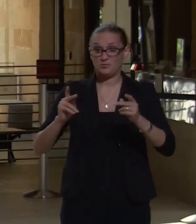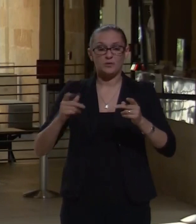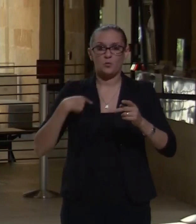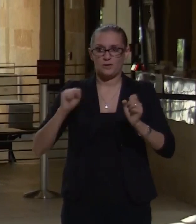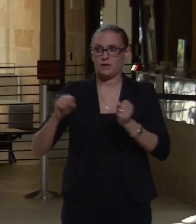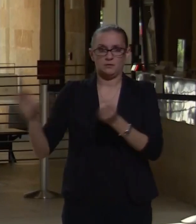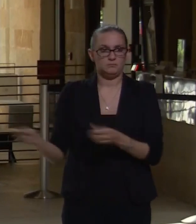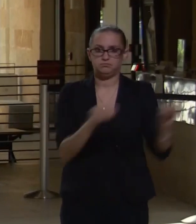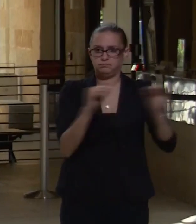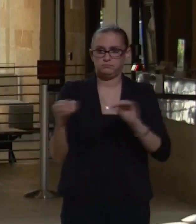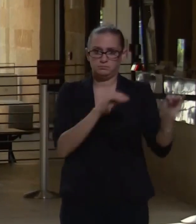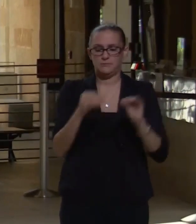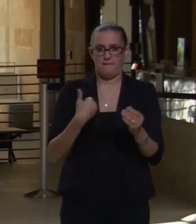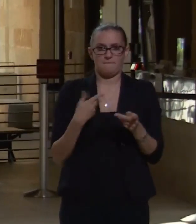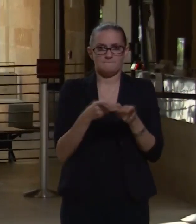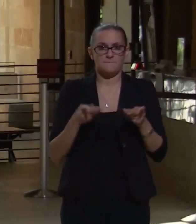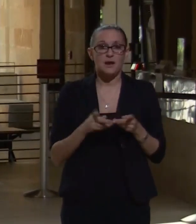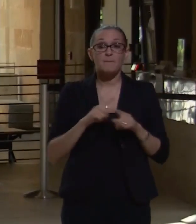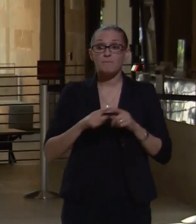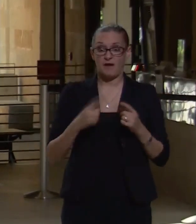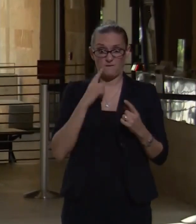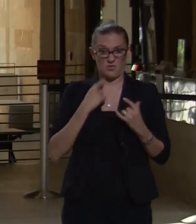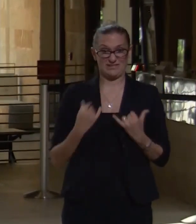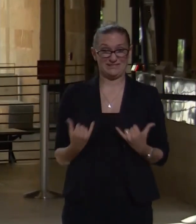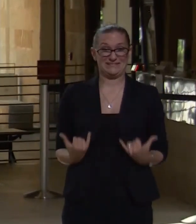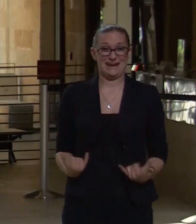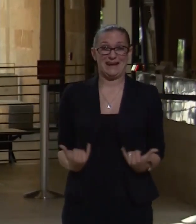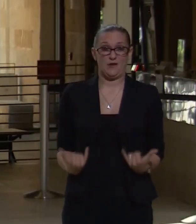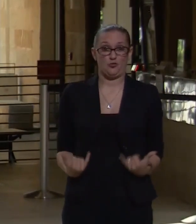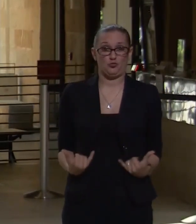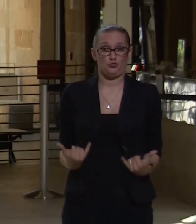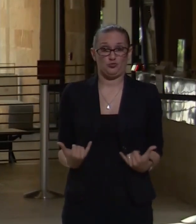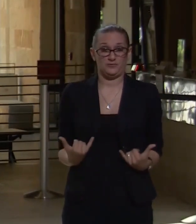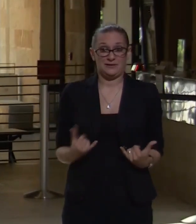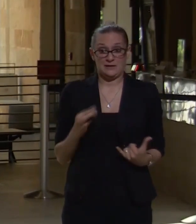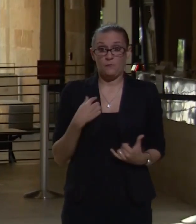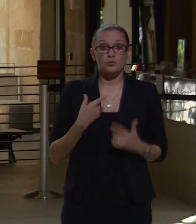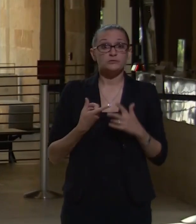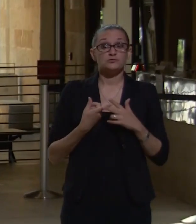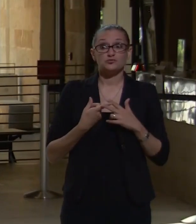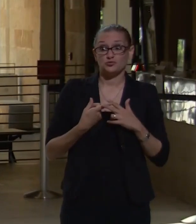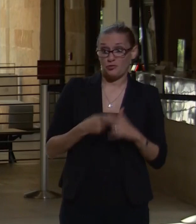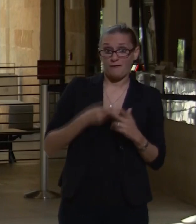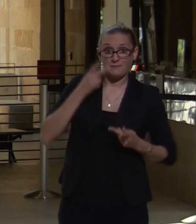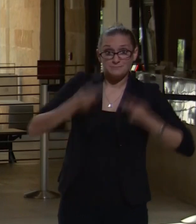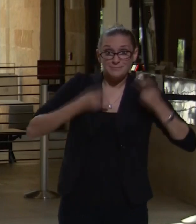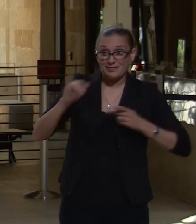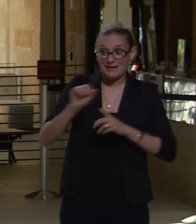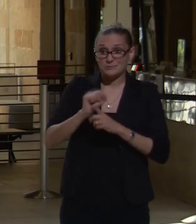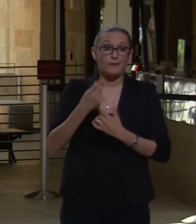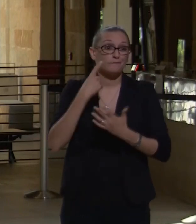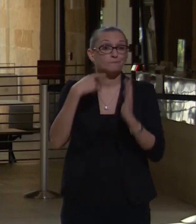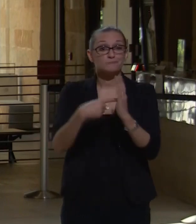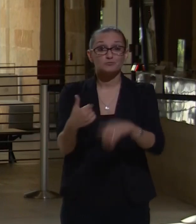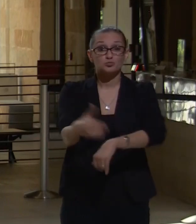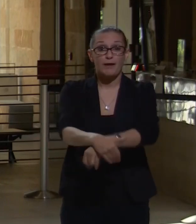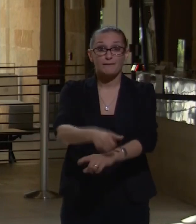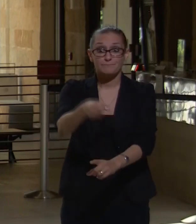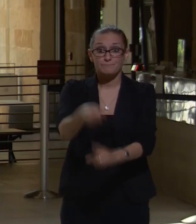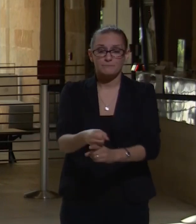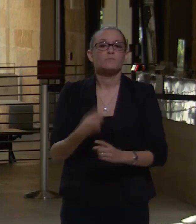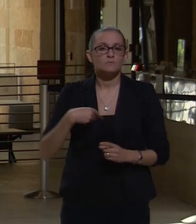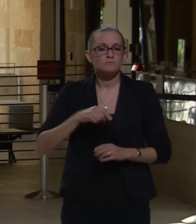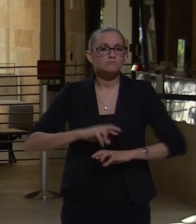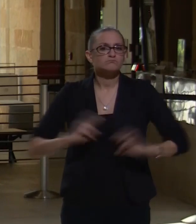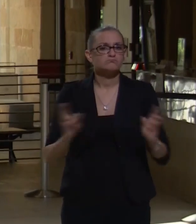to handle that. But in the short term, in the immediate term, if we started running into that situation tonight, we're